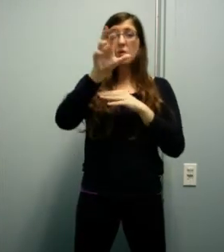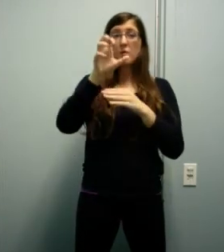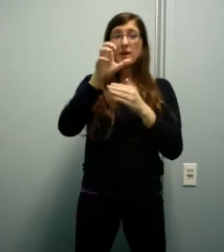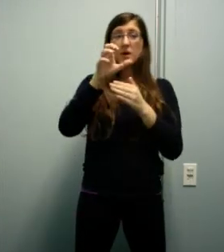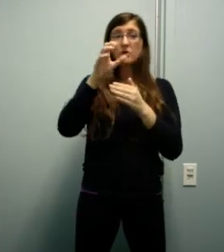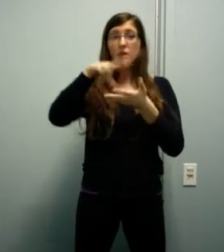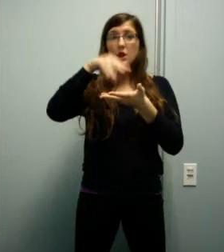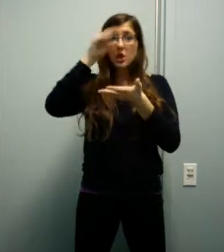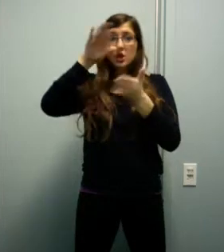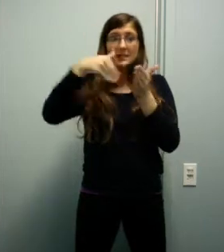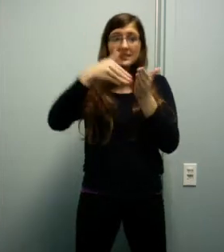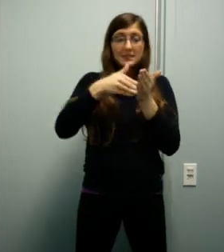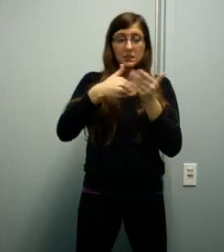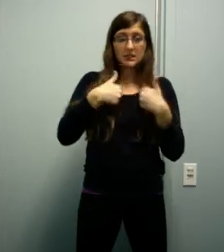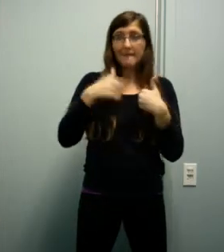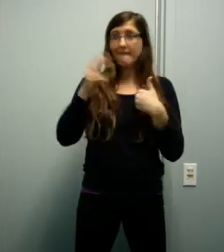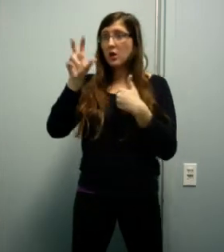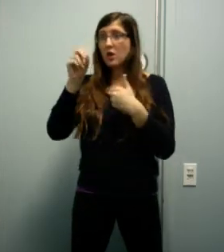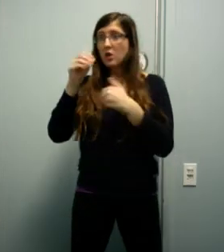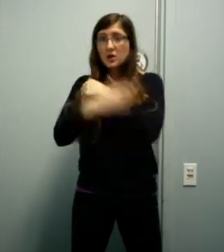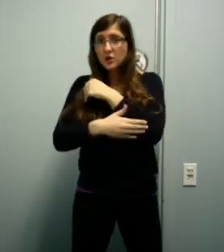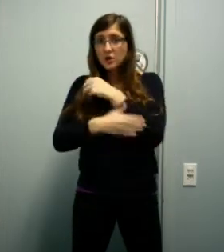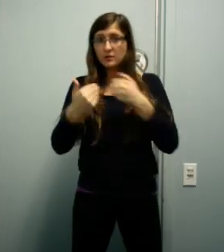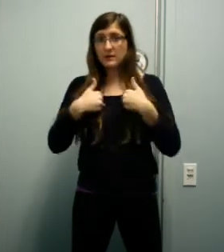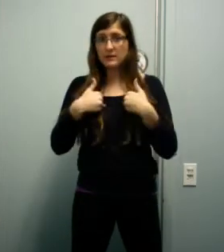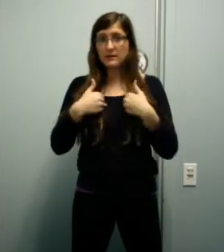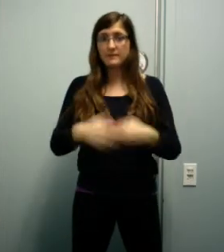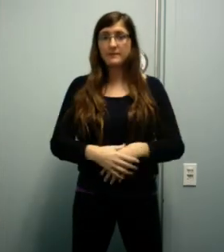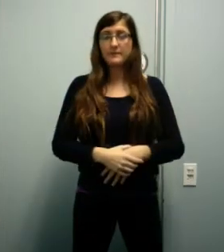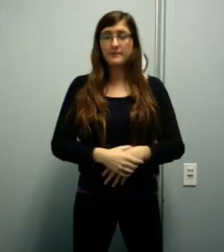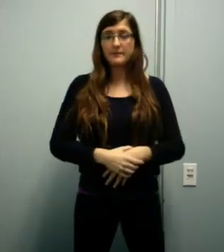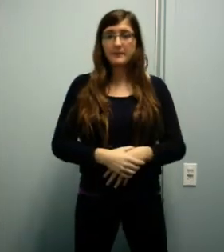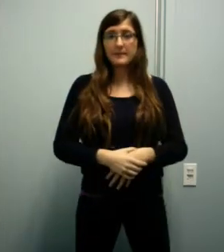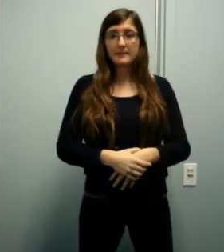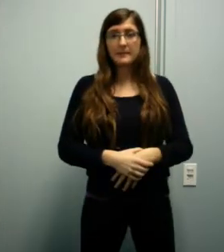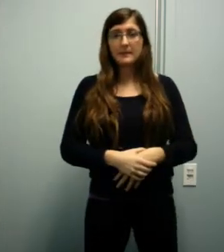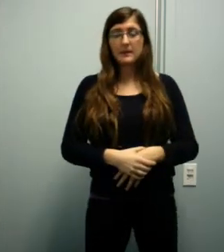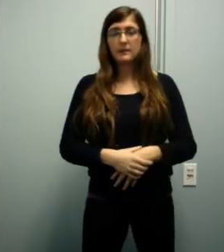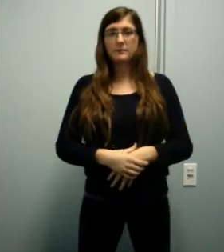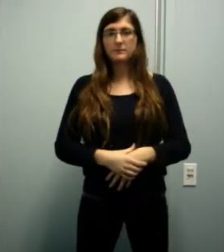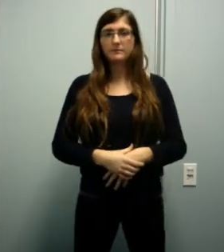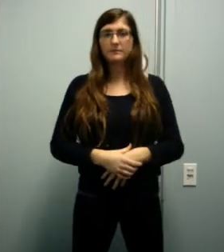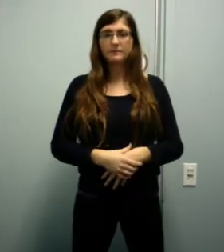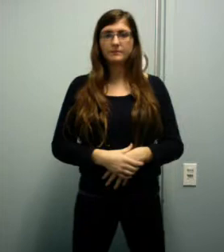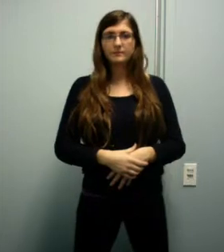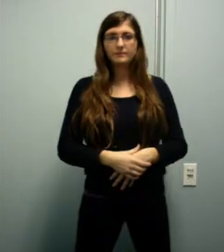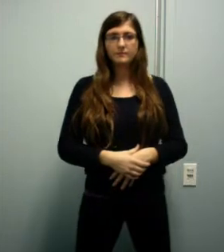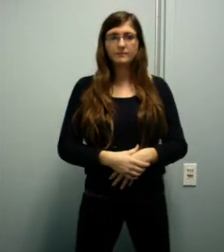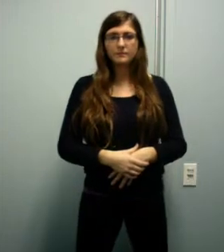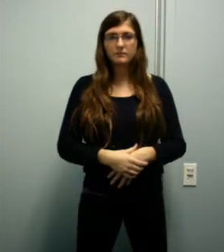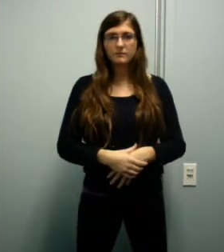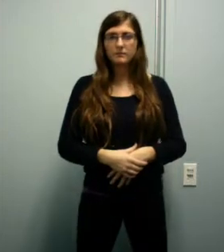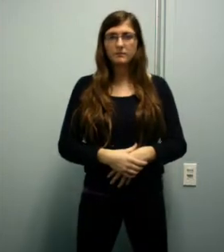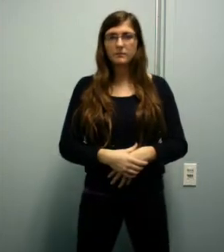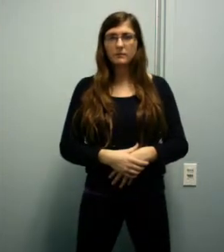These 30 language centers give us the resources to constantly update and modernize all that which we need to do regarding